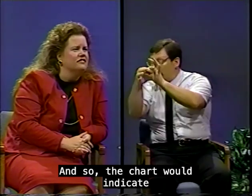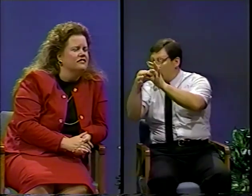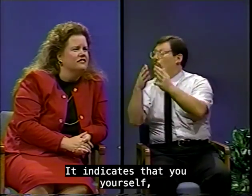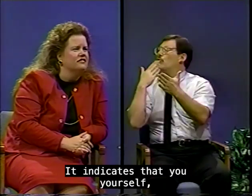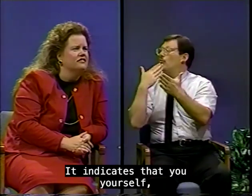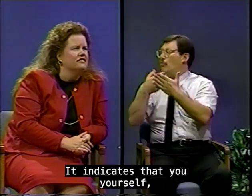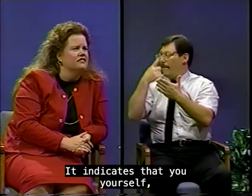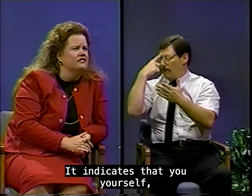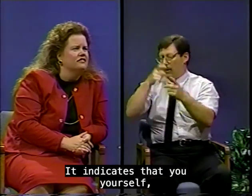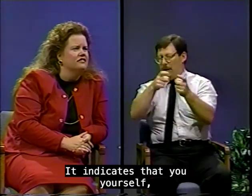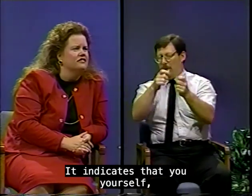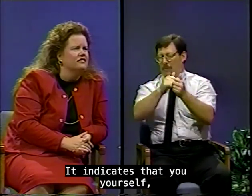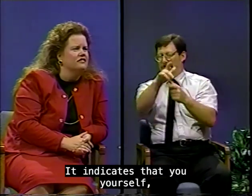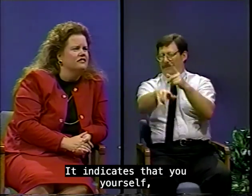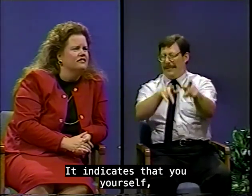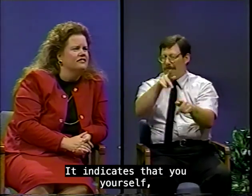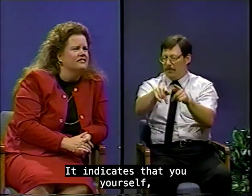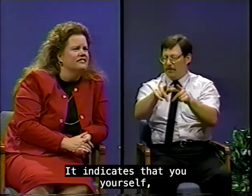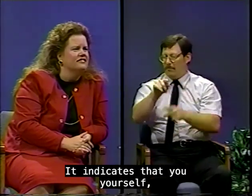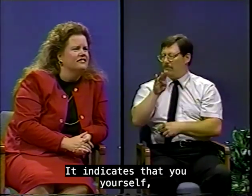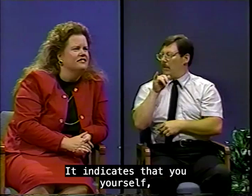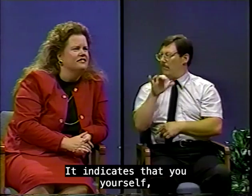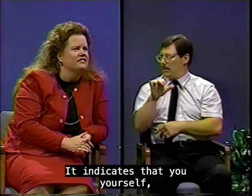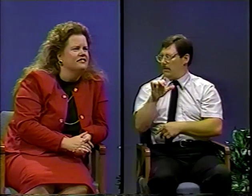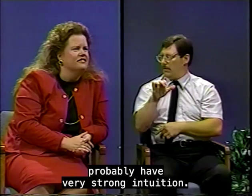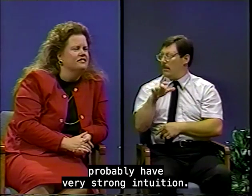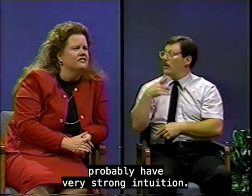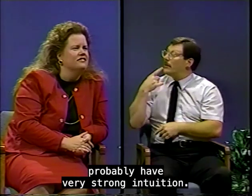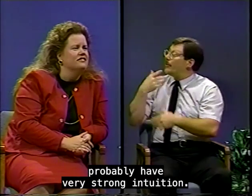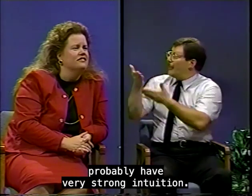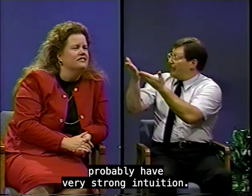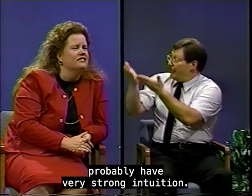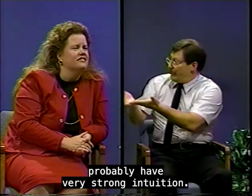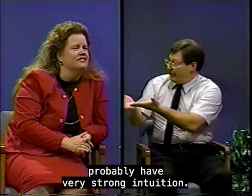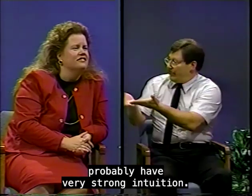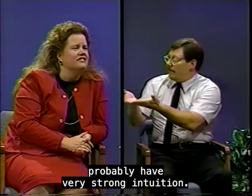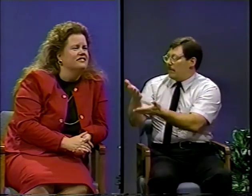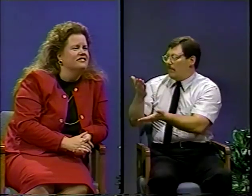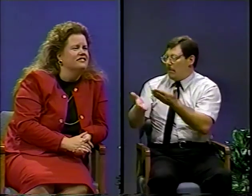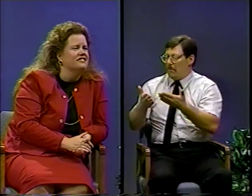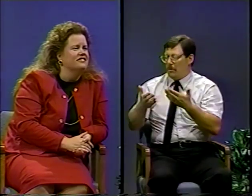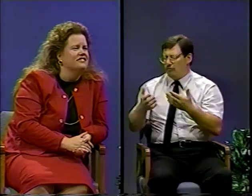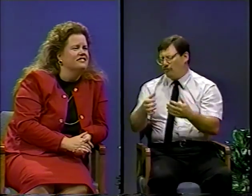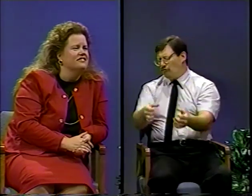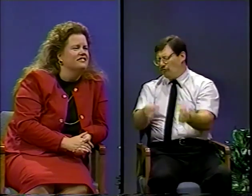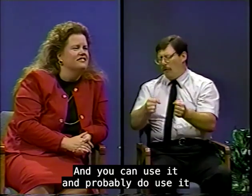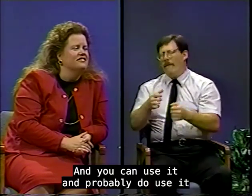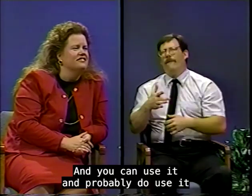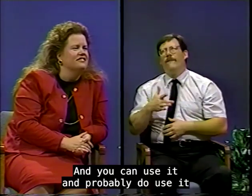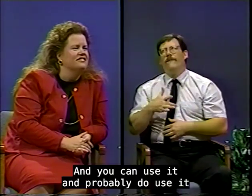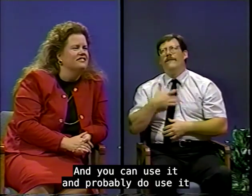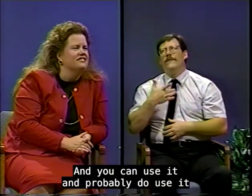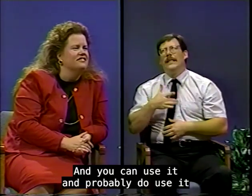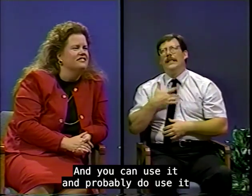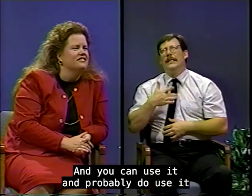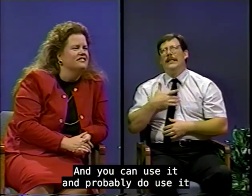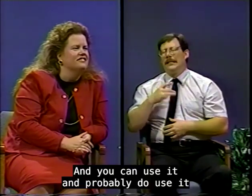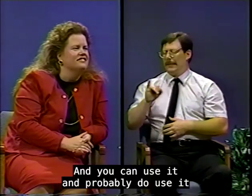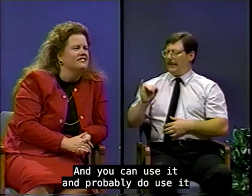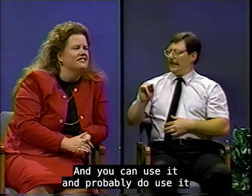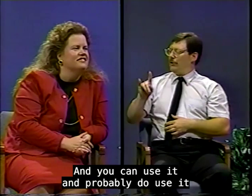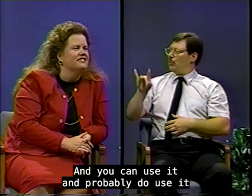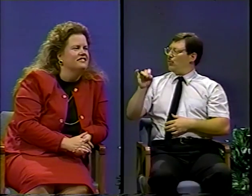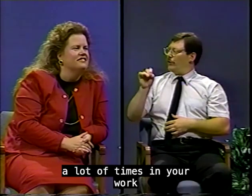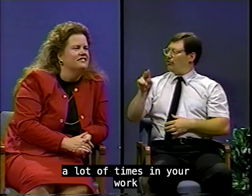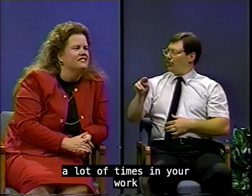that. It indicates that you yourself, in my opinion, probably have very strong intuition. And you can use it, and